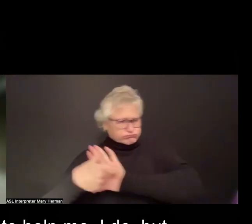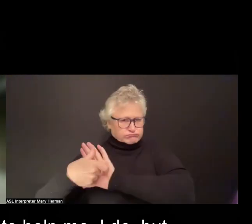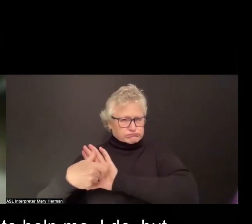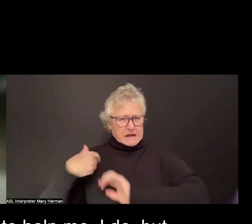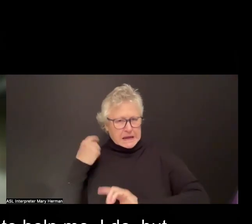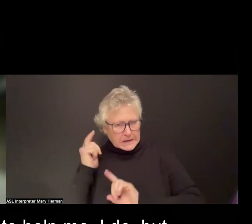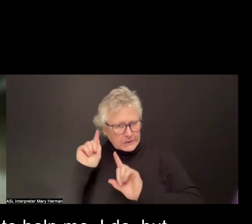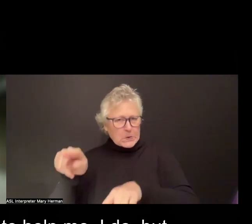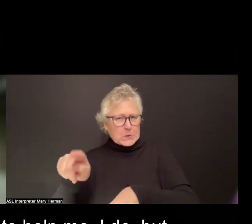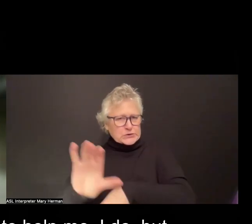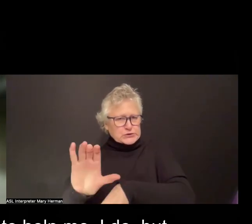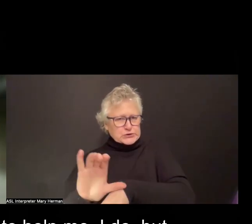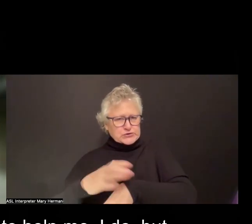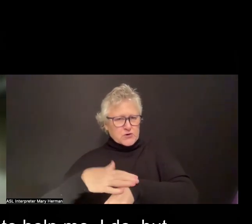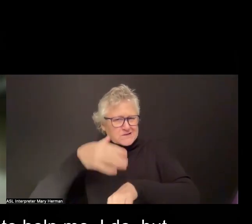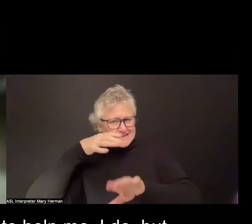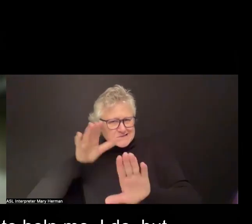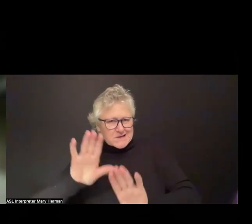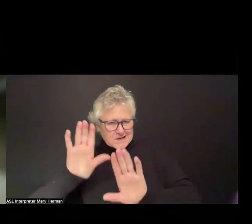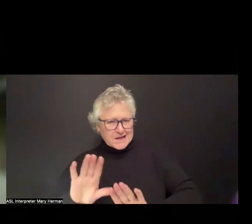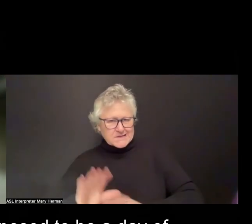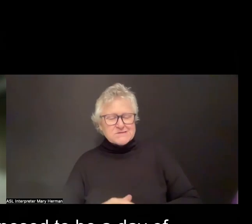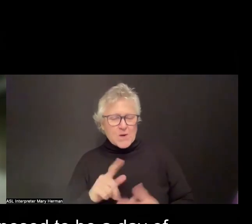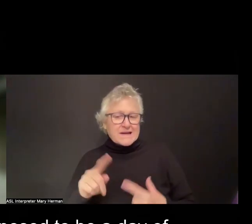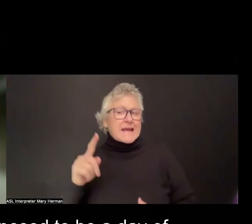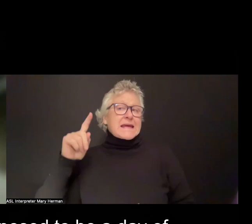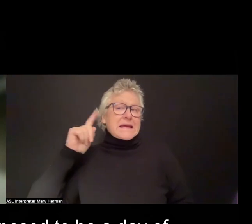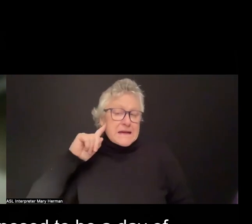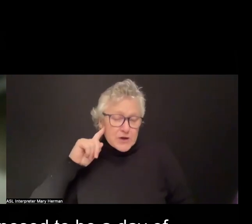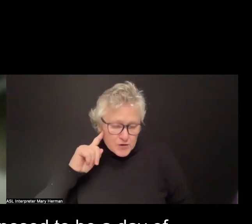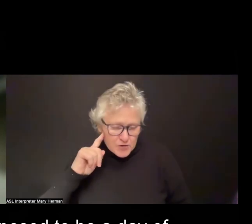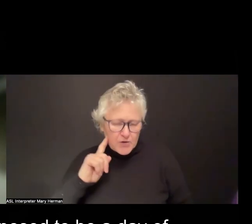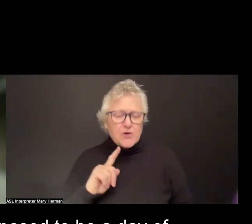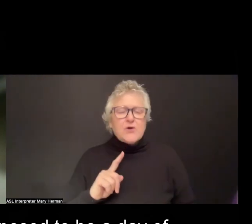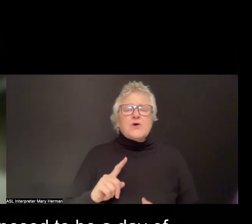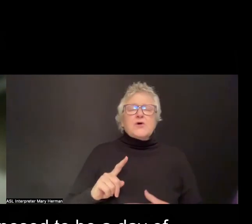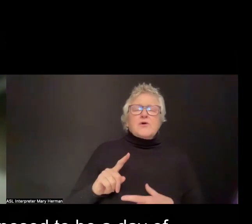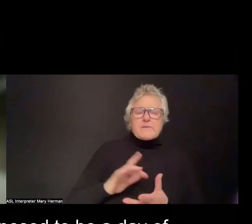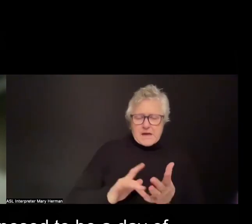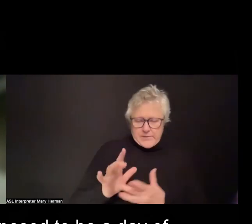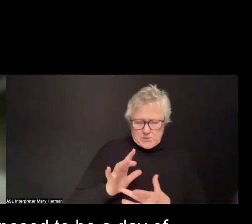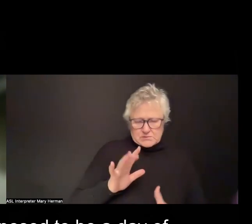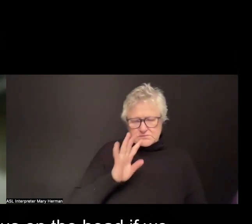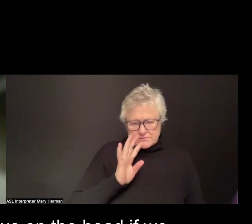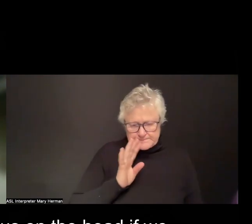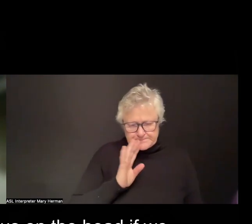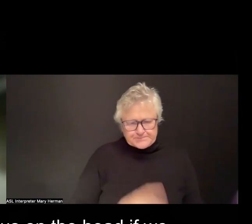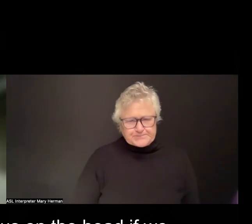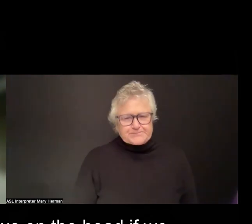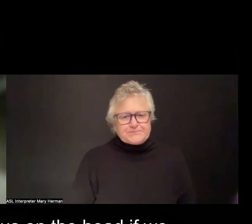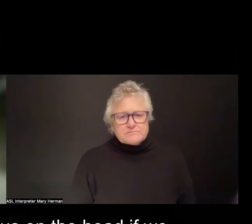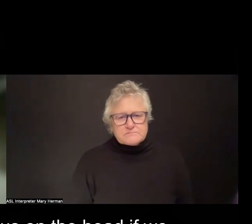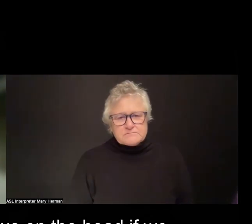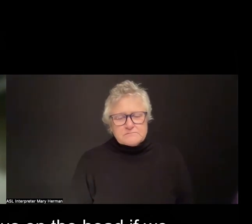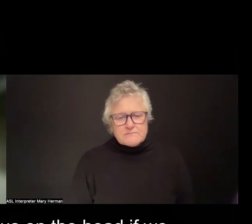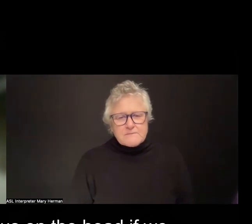help me, I do, but indolence is my greatest sin. Sabbath day is supposed to be a day of rest, and church drags on for hours, and the beetle whacks us on the